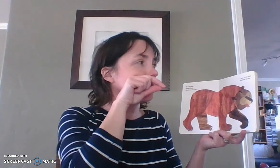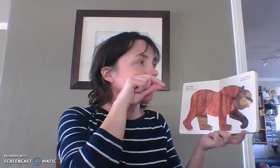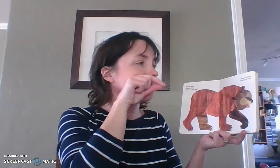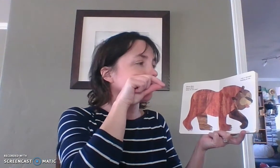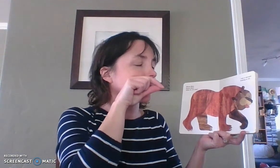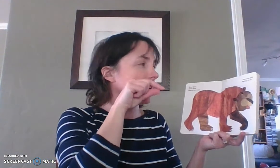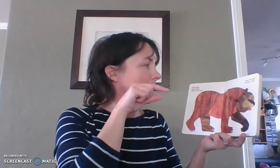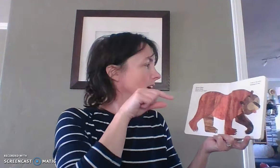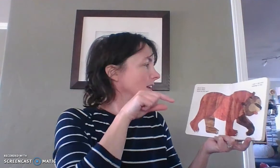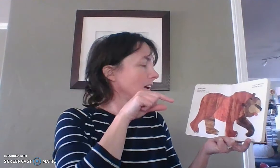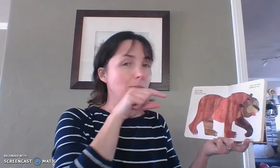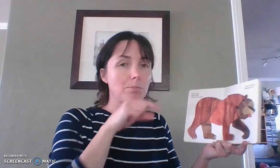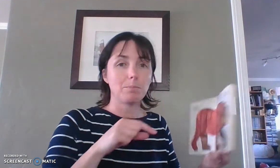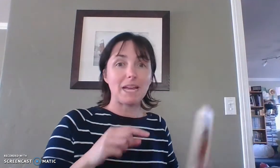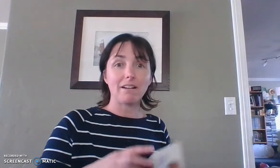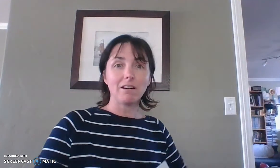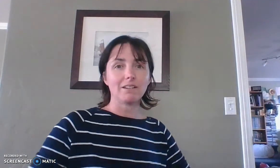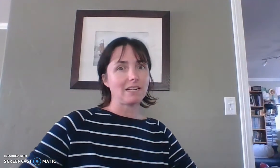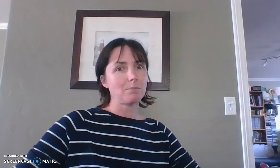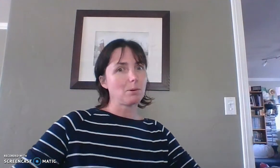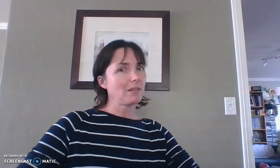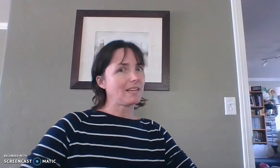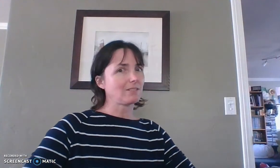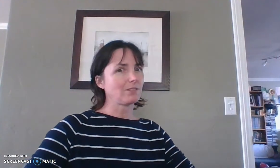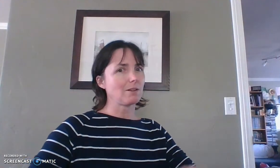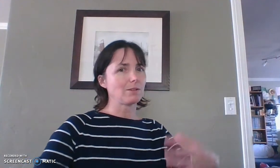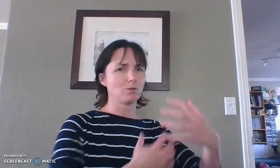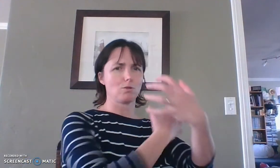bird. And bear, I need both hands for that one. You go like